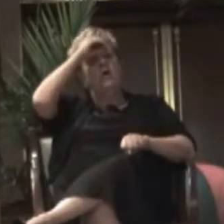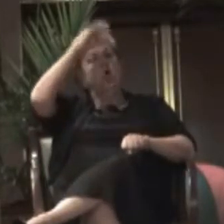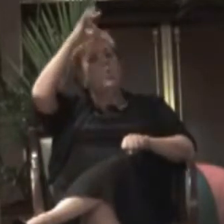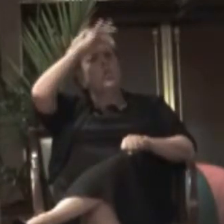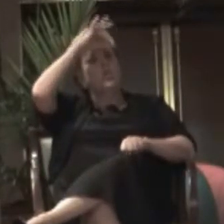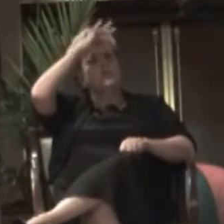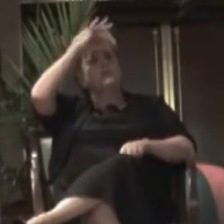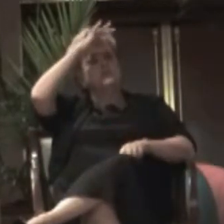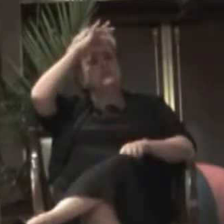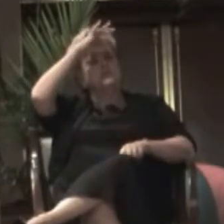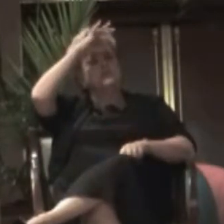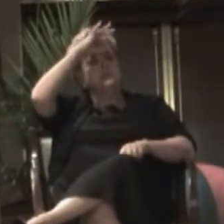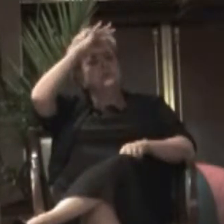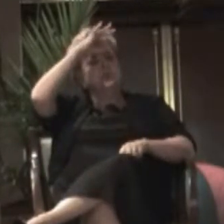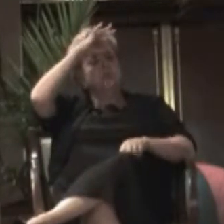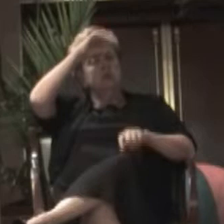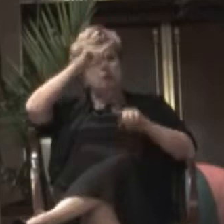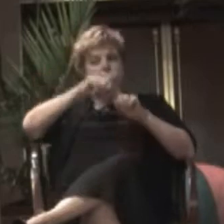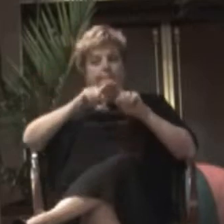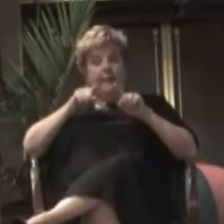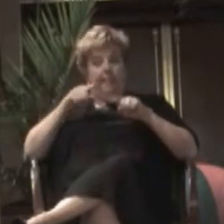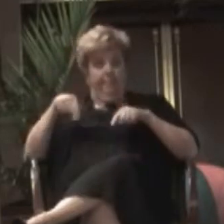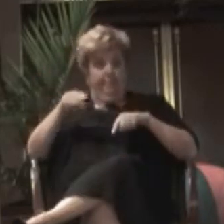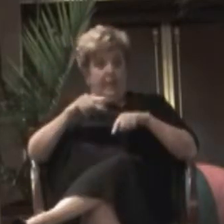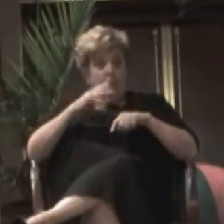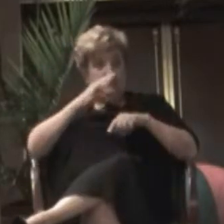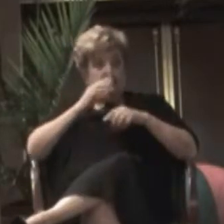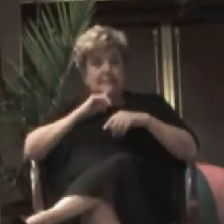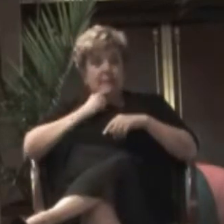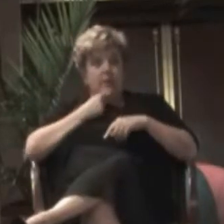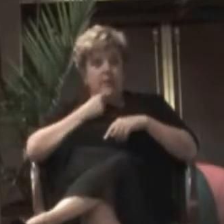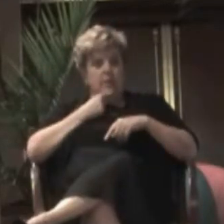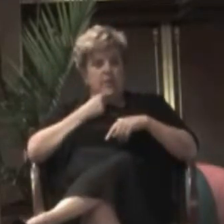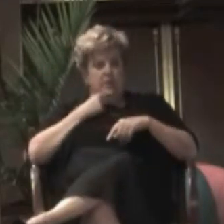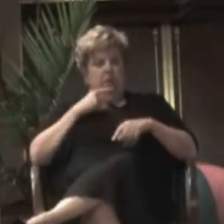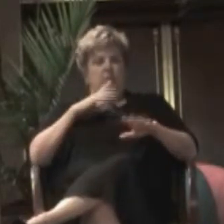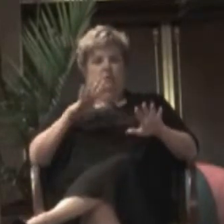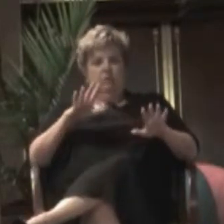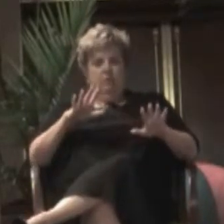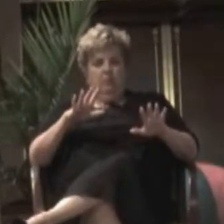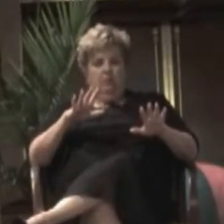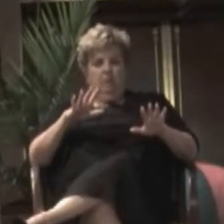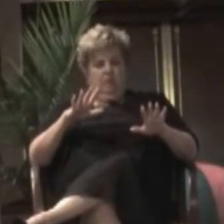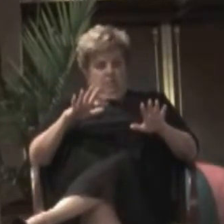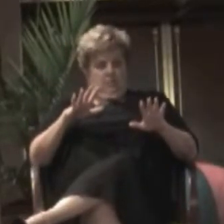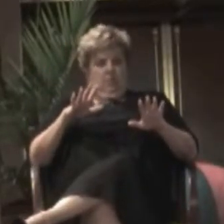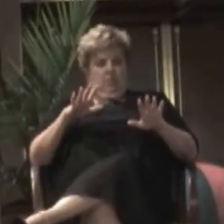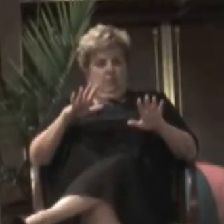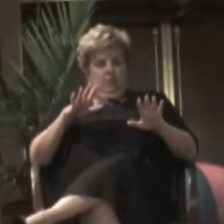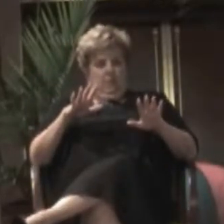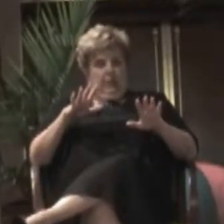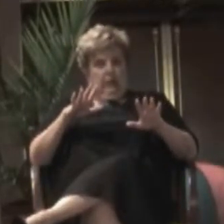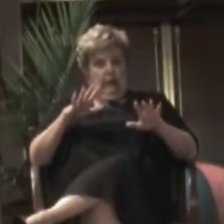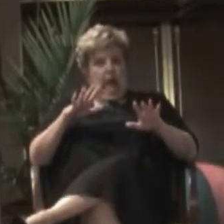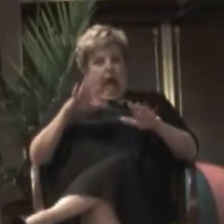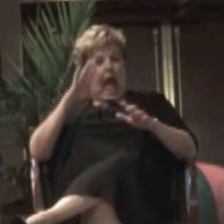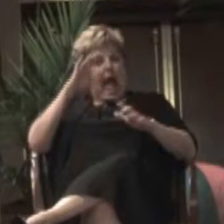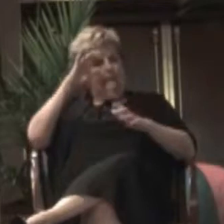serious, and just the thought of it was more than I could handle. I could believe it, but I couldn't accept